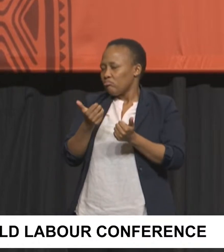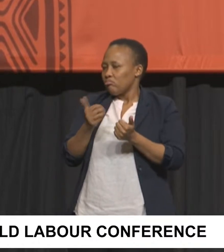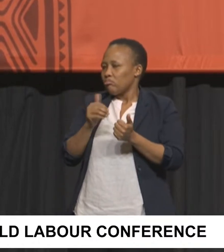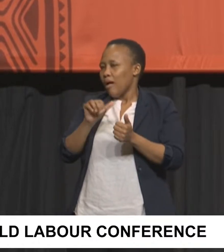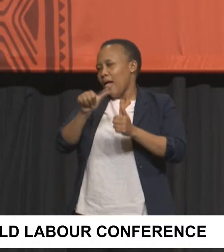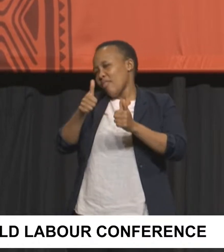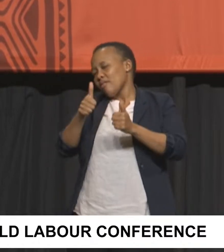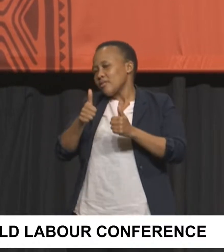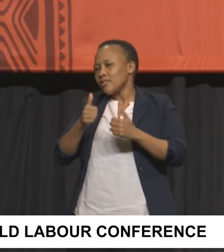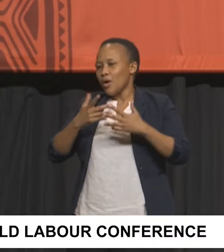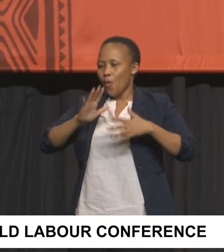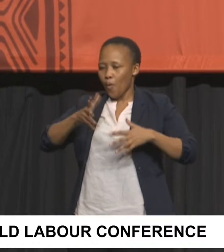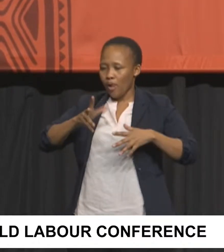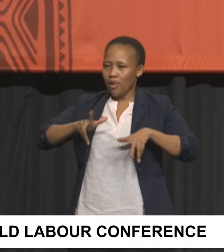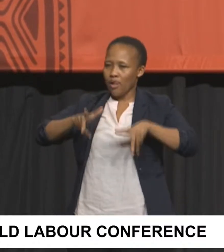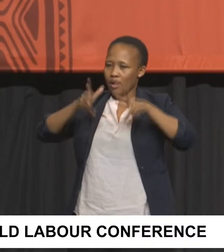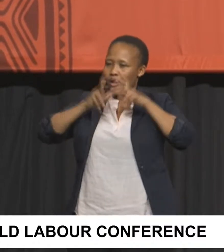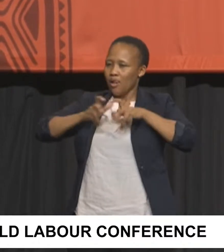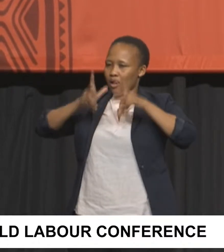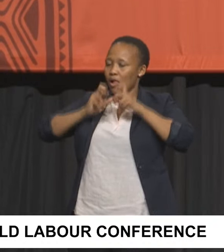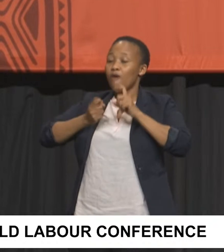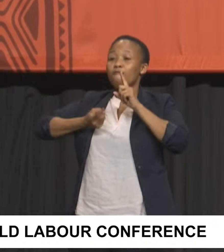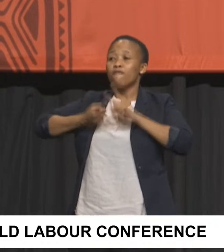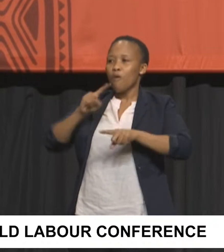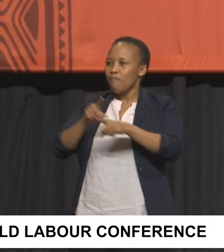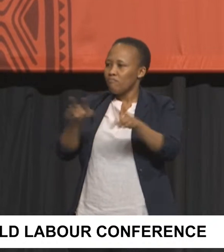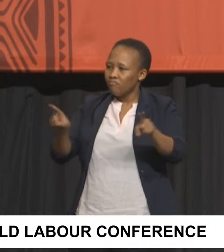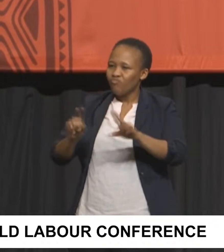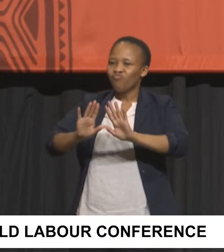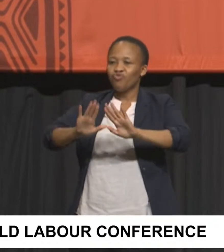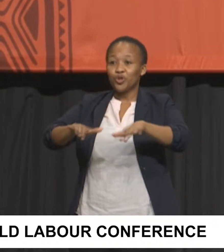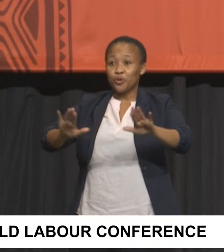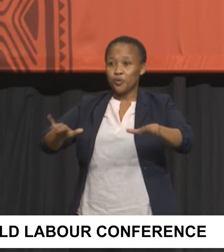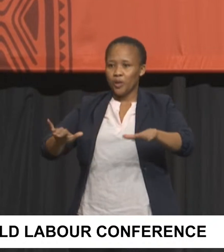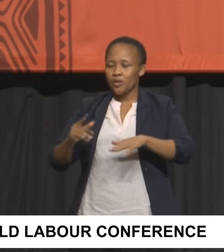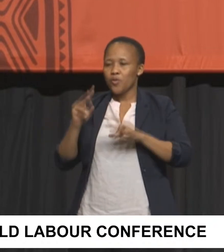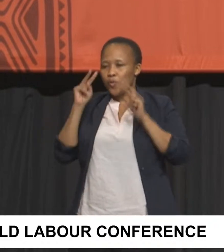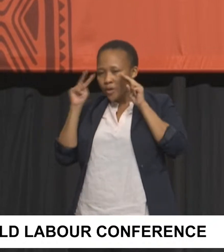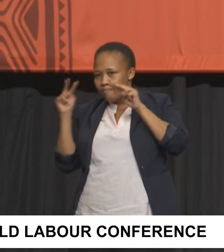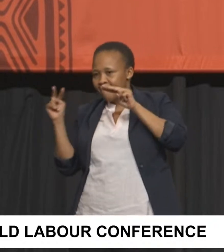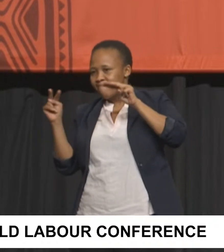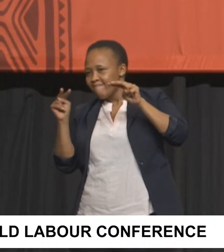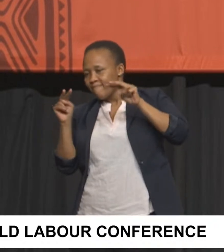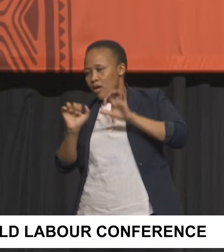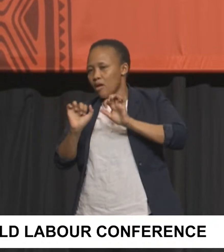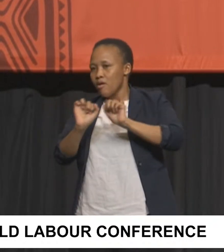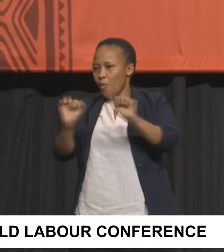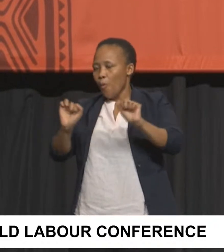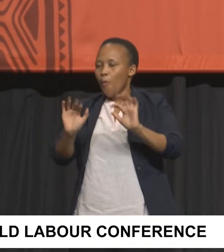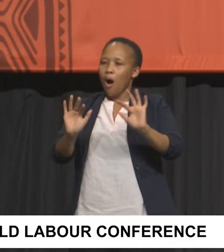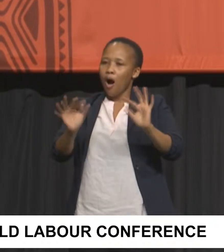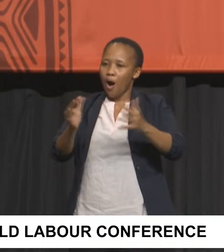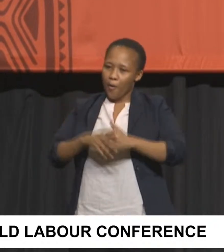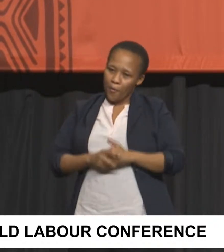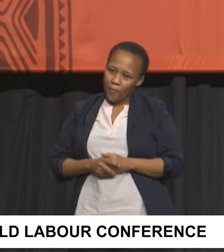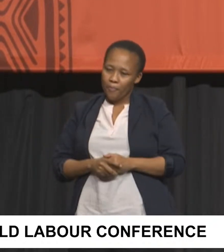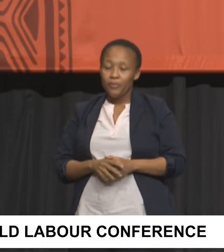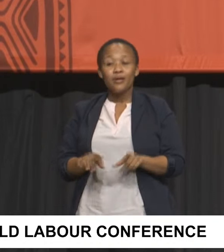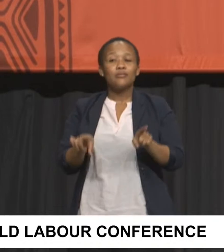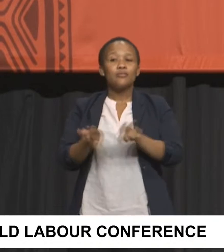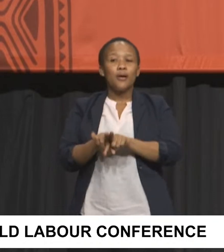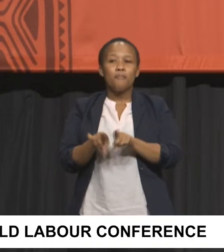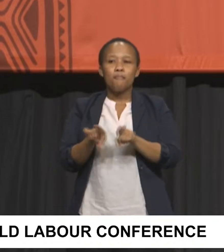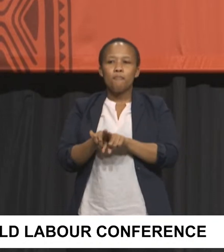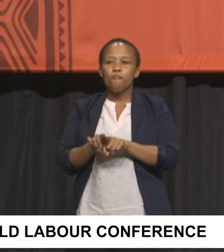child delegates why this is important, that they be understood from their perspective in that way. So what you're also about to hear are